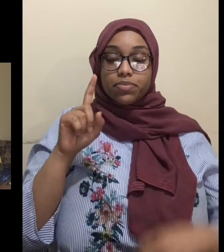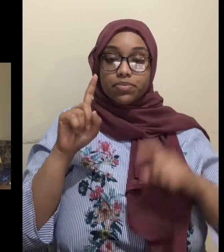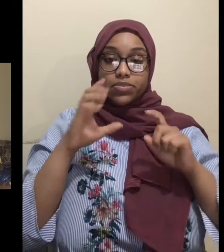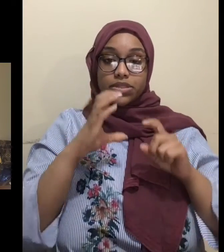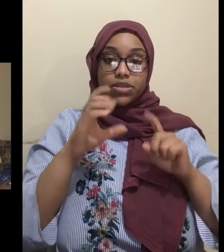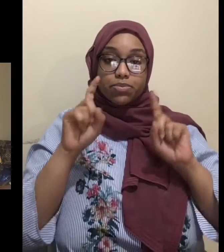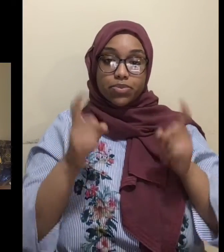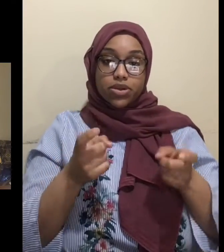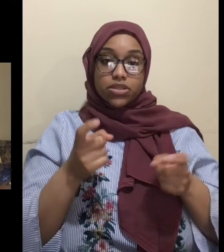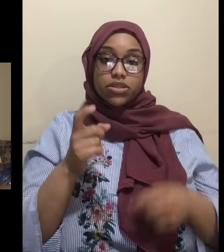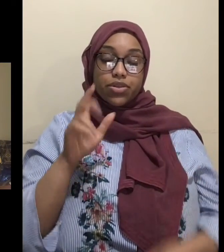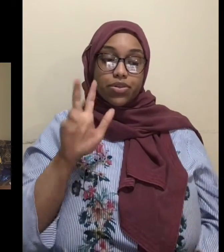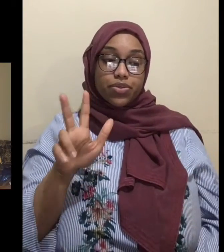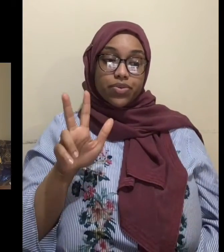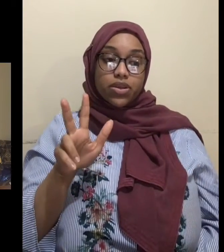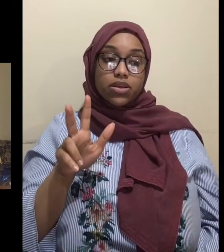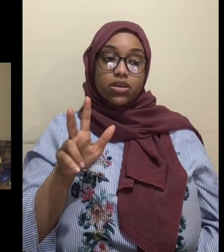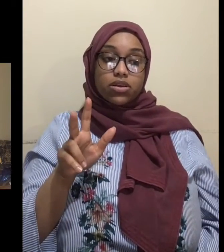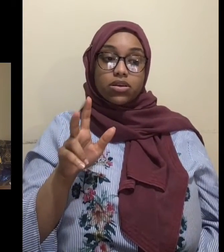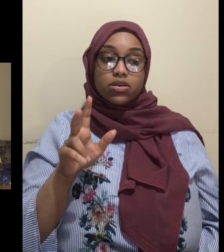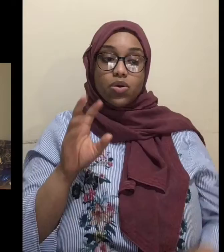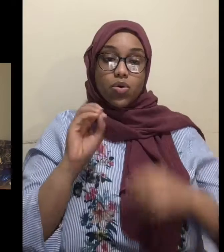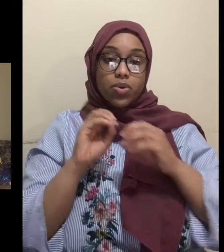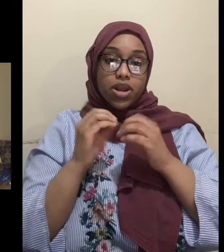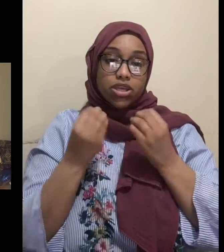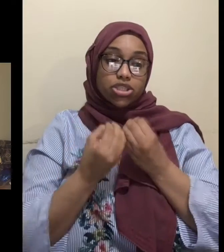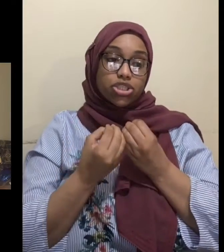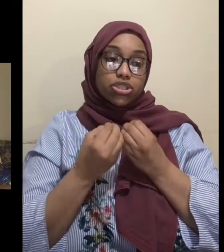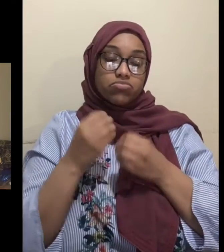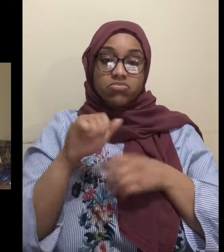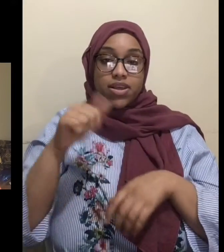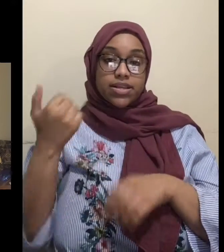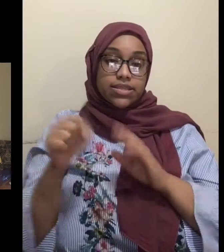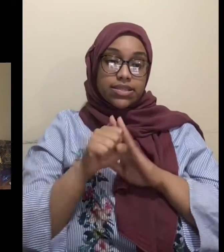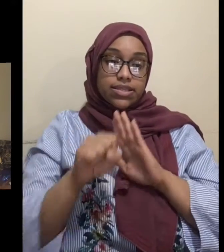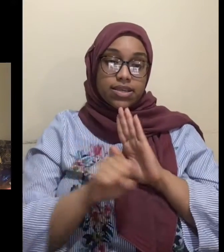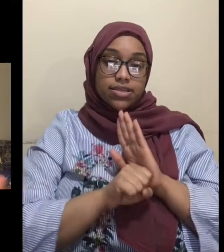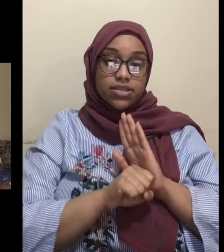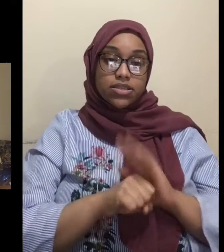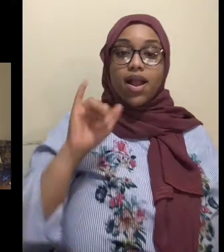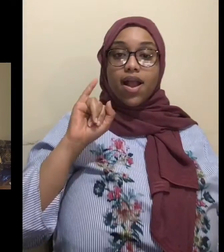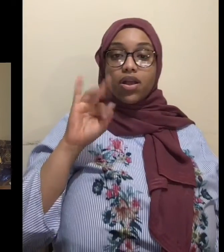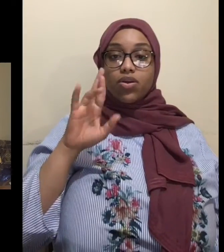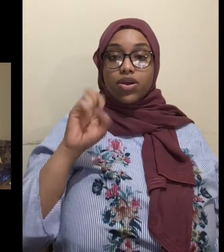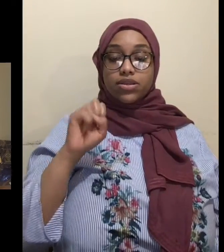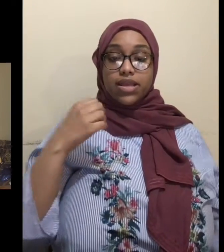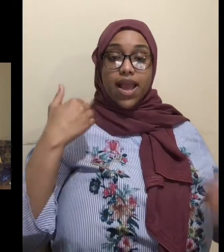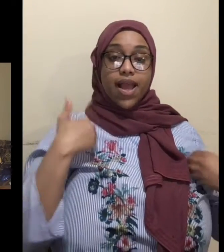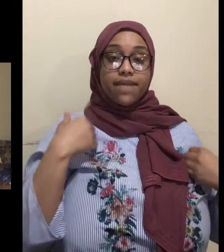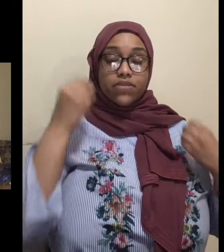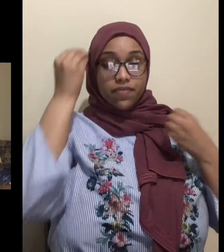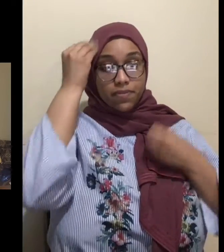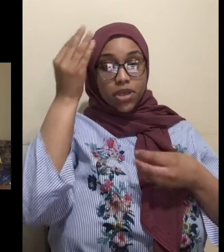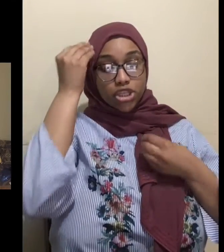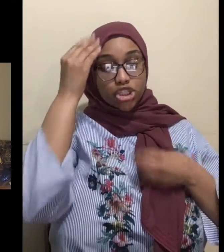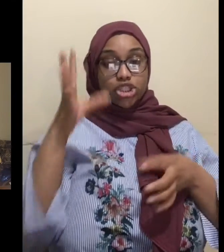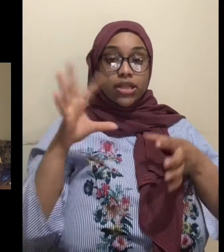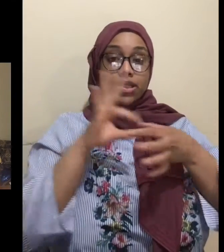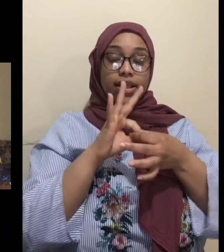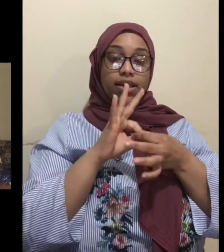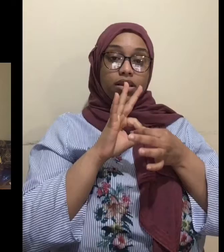IRS starting out resource link that includes a course video on applying for